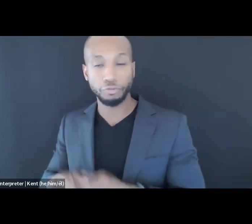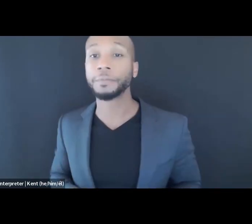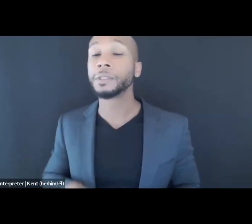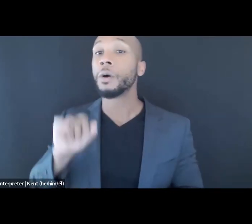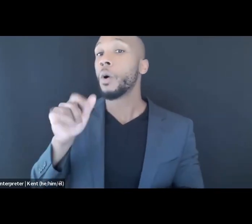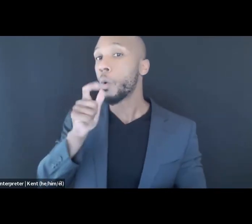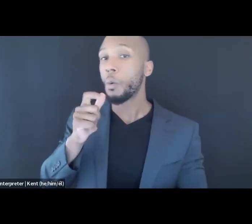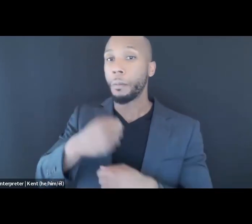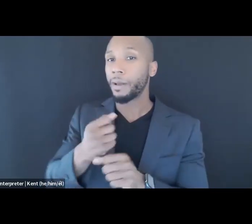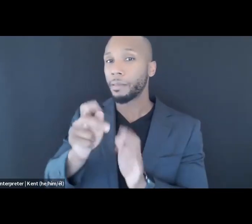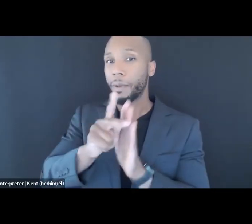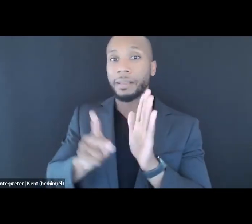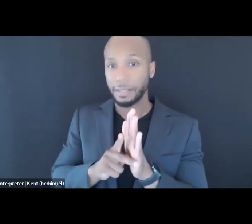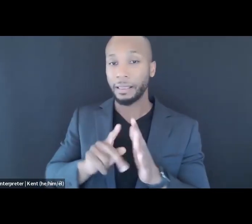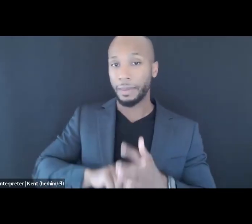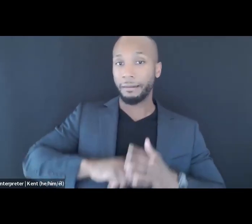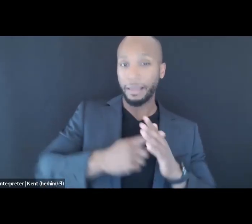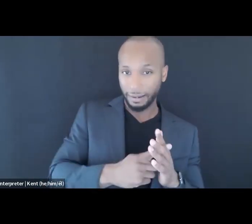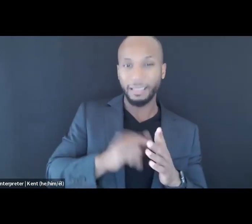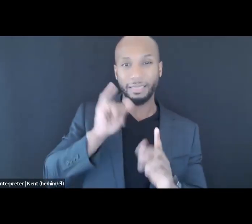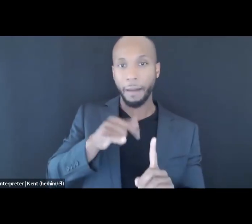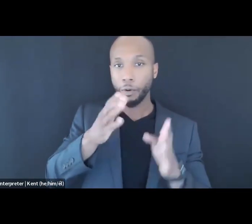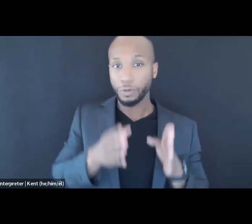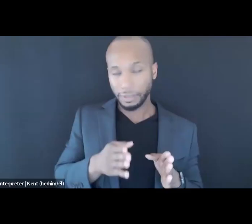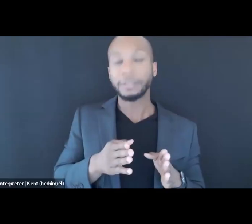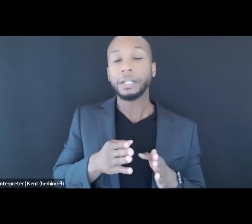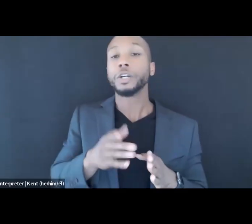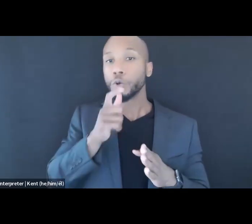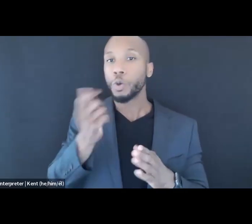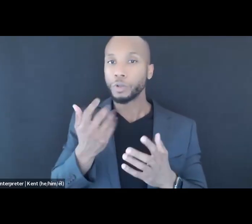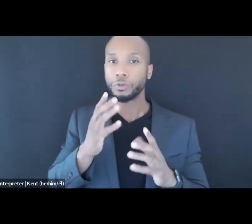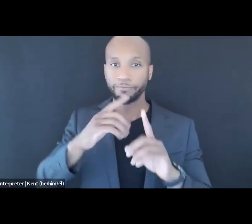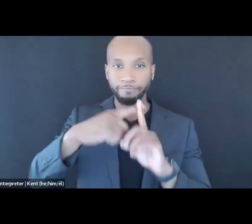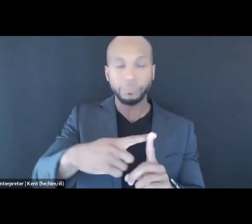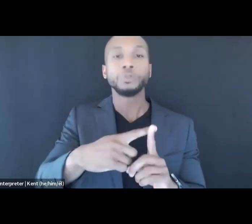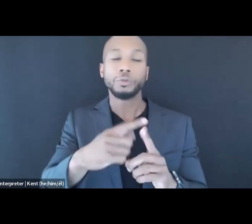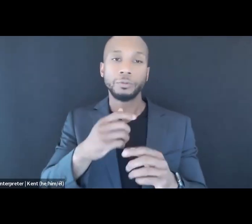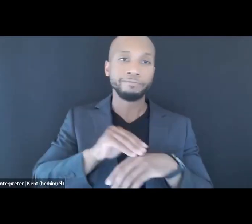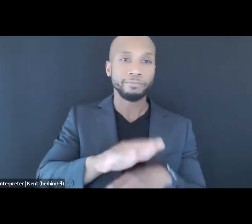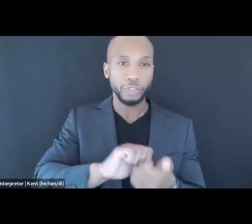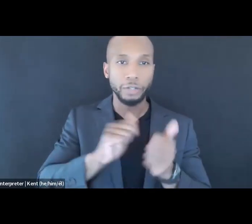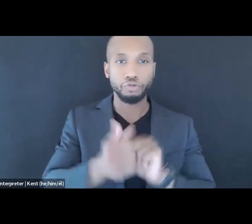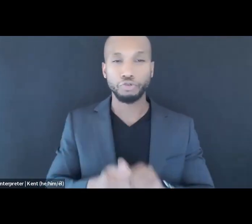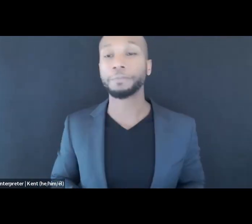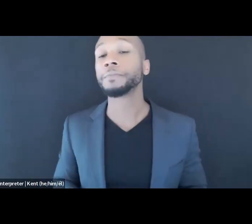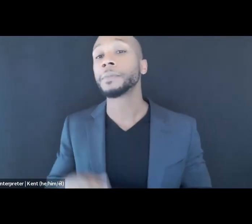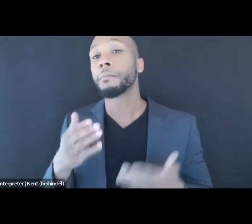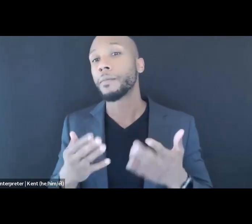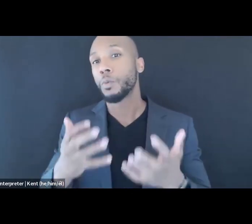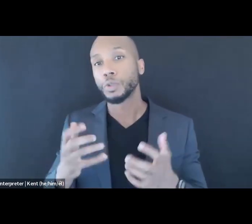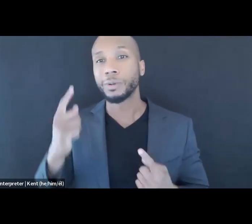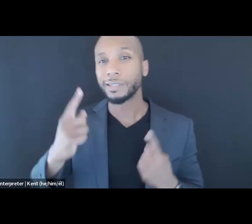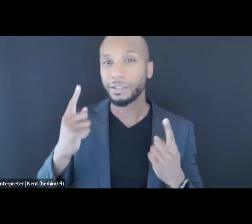So, whoever made the policy in the first place is most likely the body that you want to target to change. You might also want